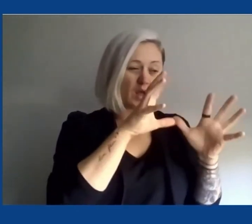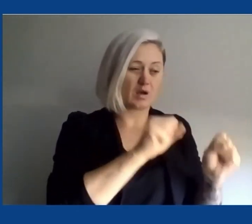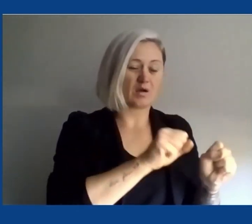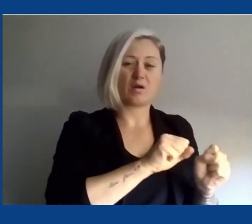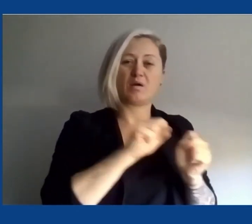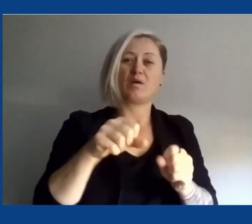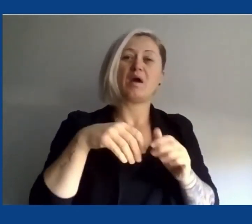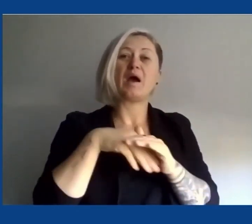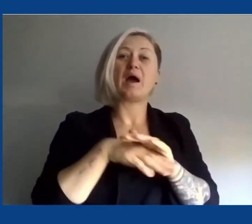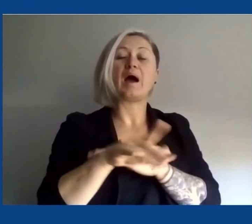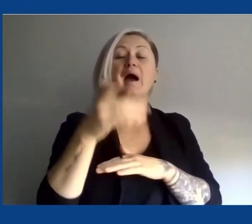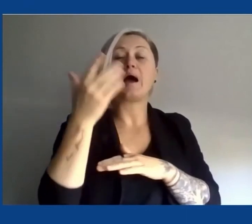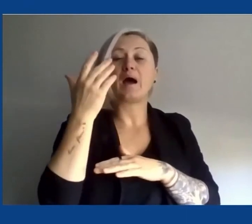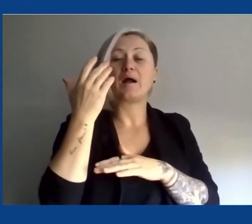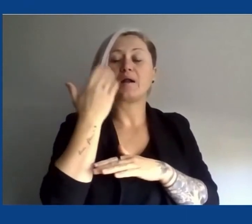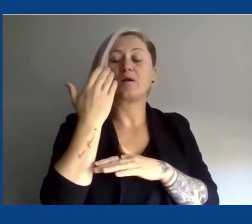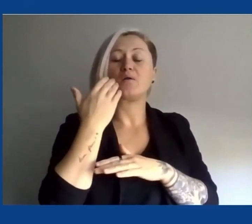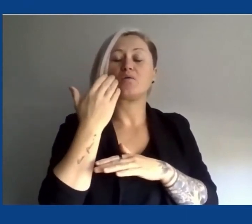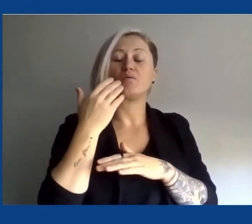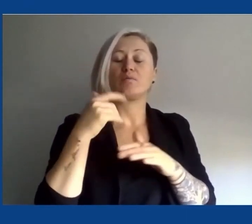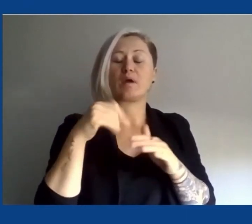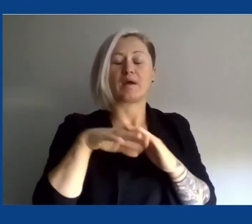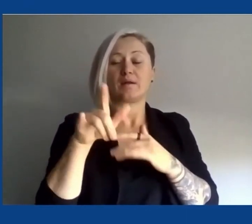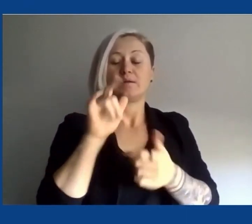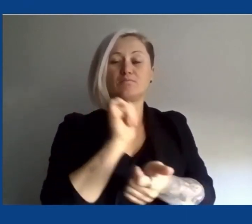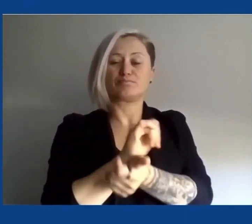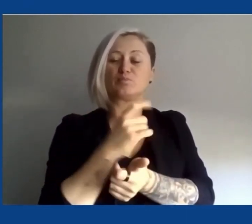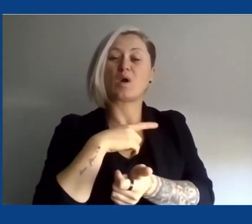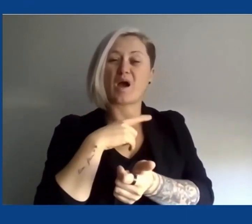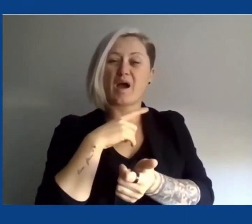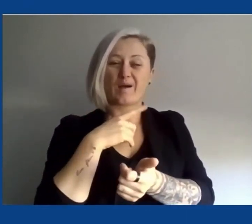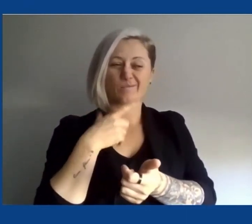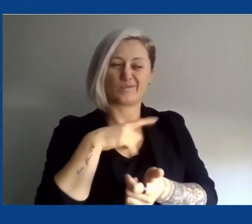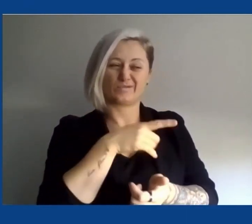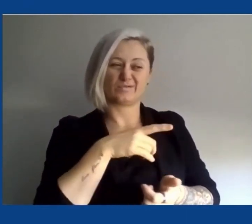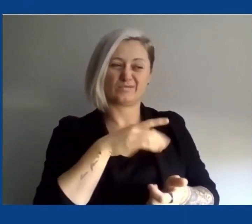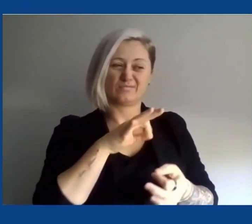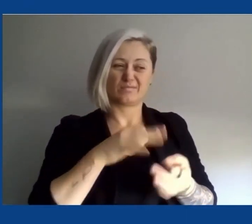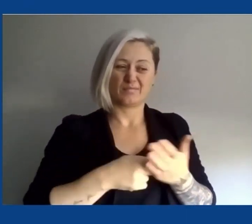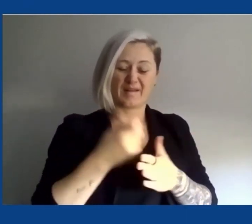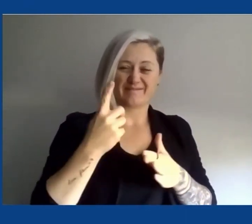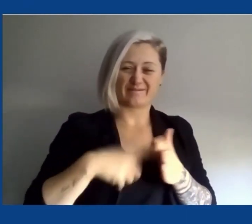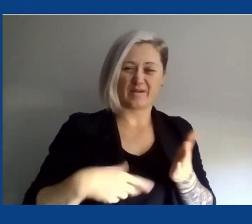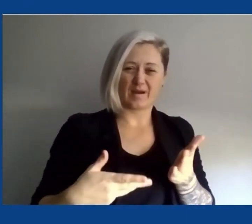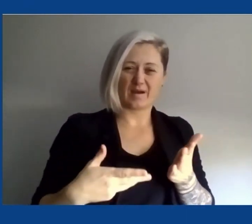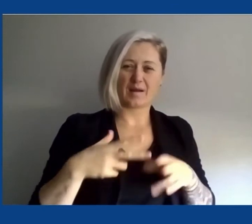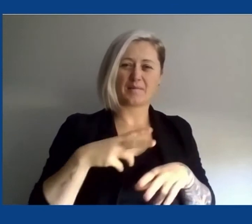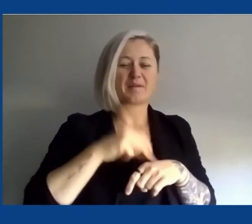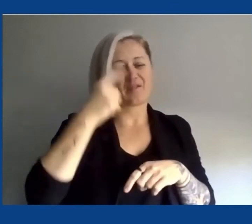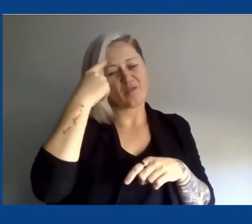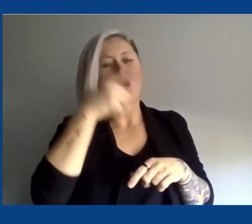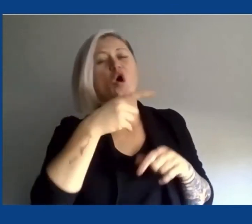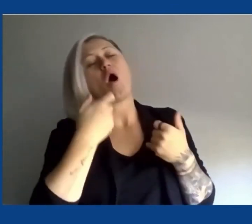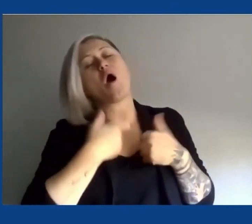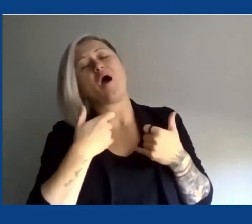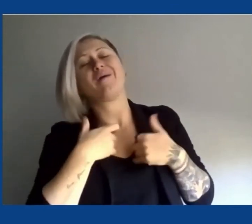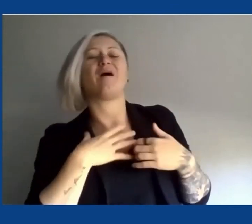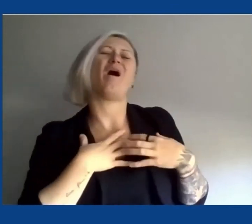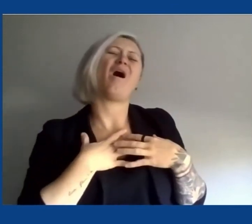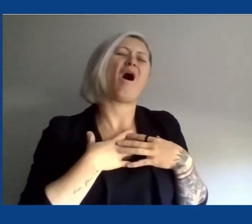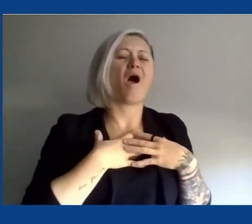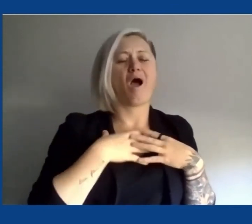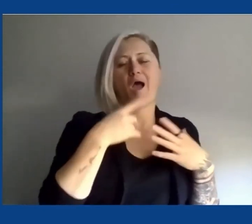pay fines. And police testified that they thought she was faking the illnesses and coming